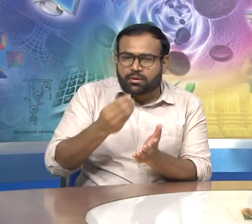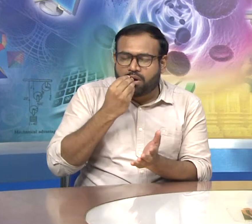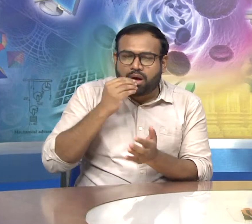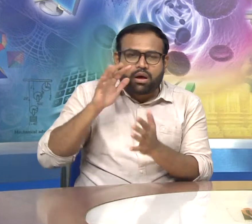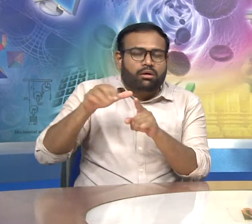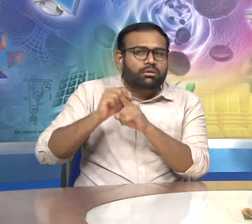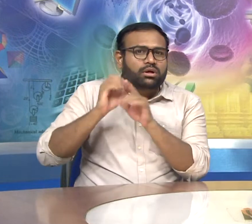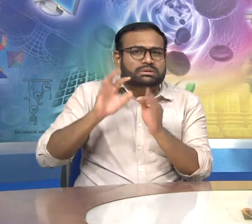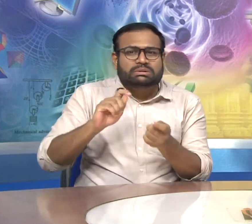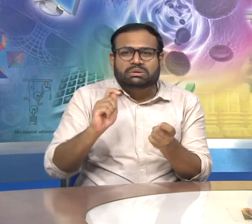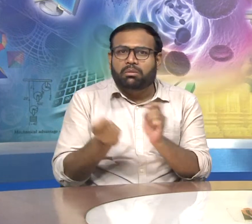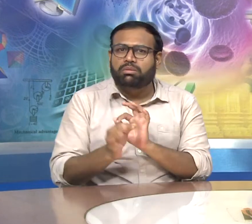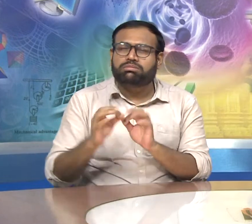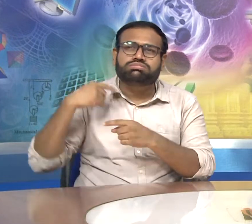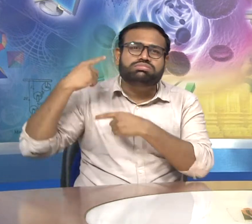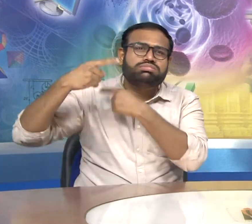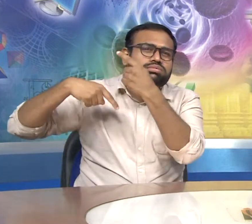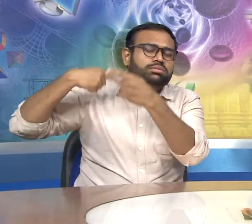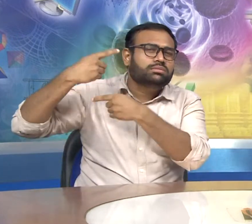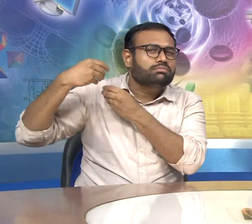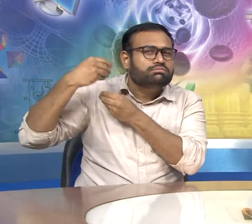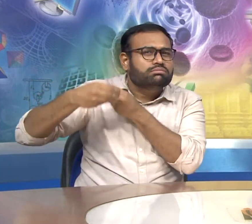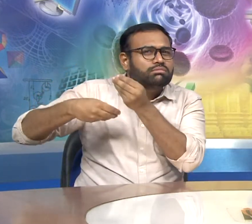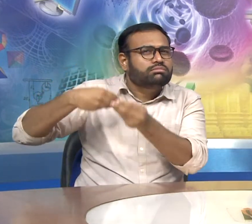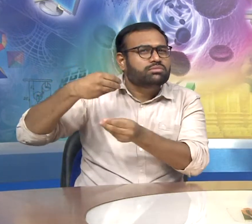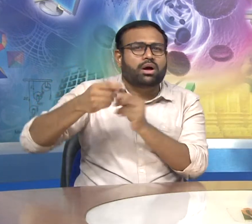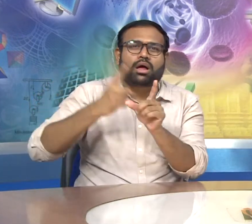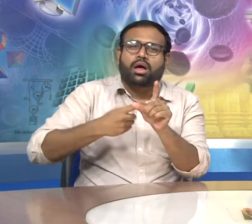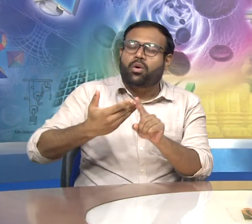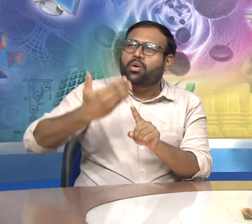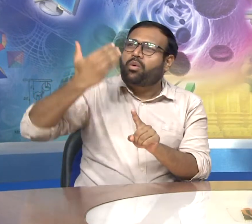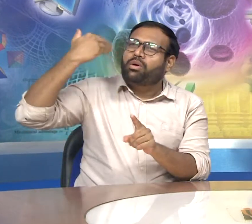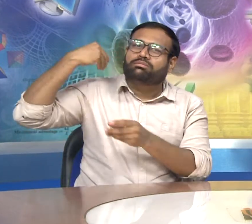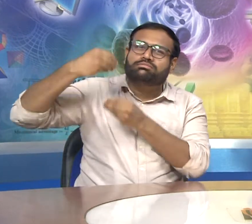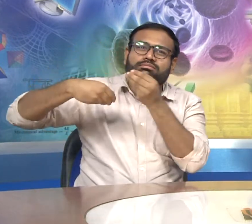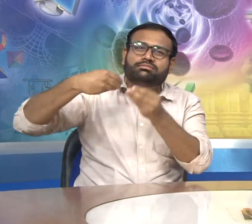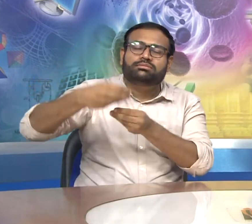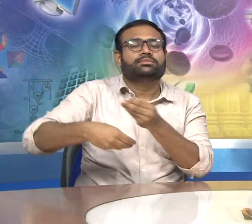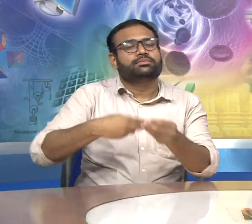traditional food, traditional culture, slowly traditional are changing.